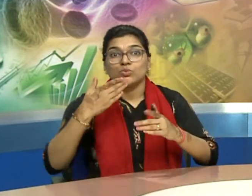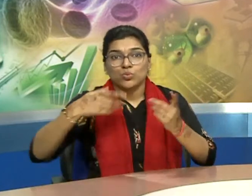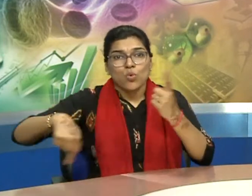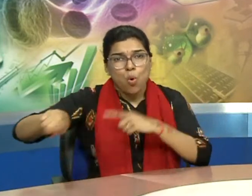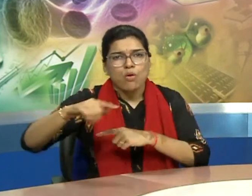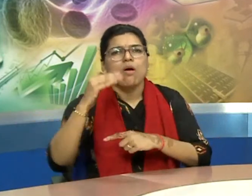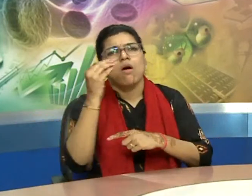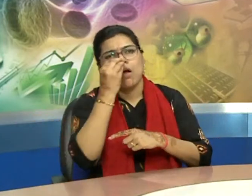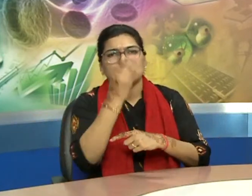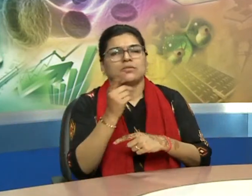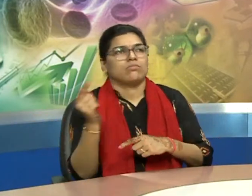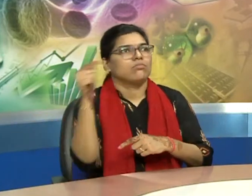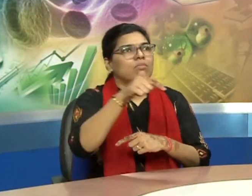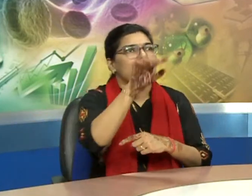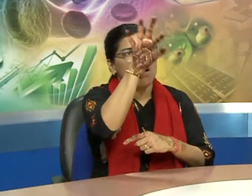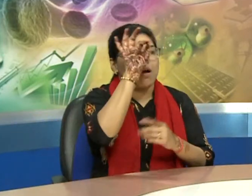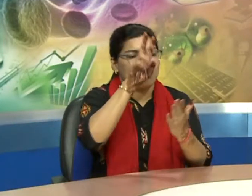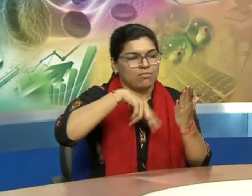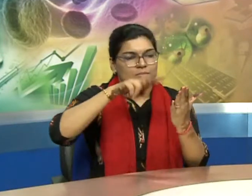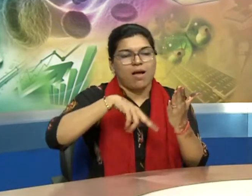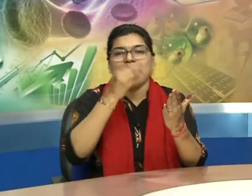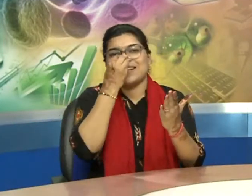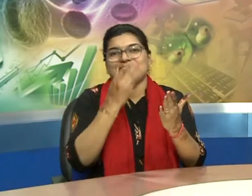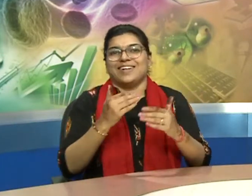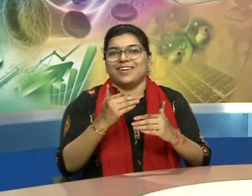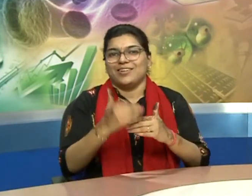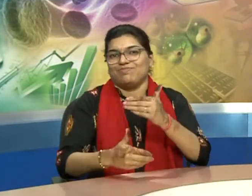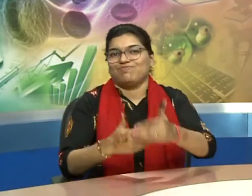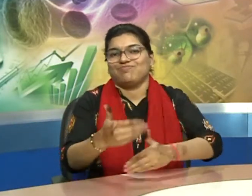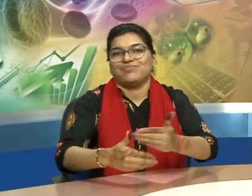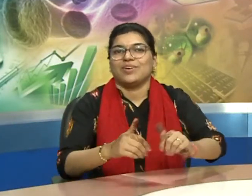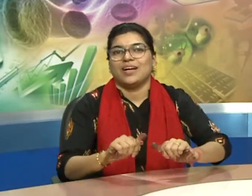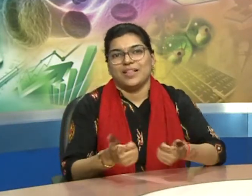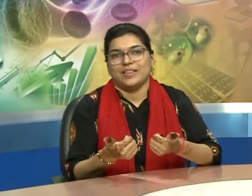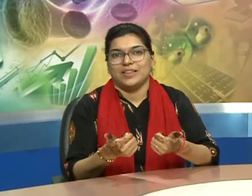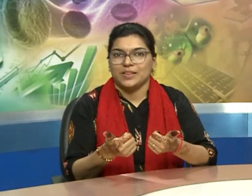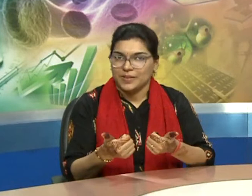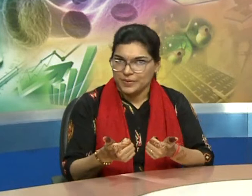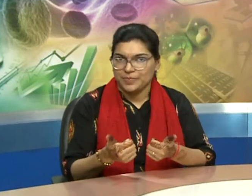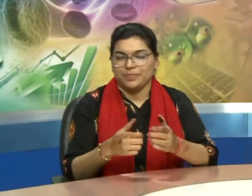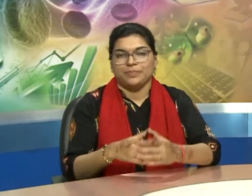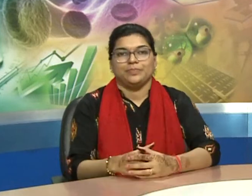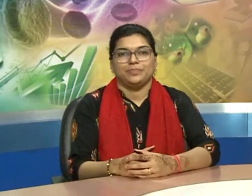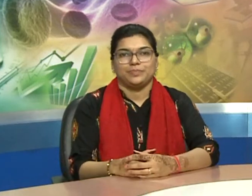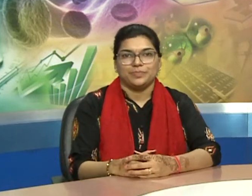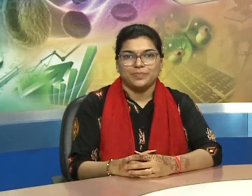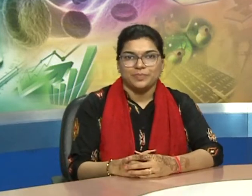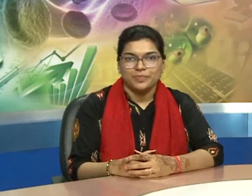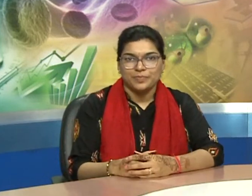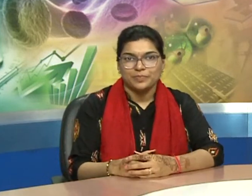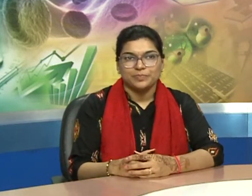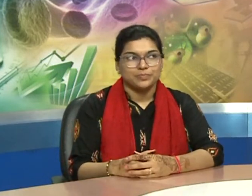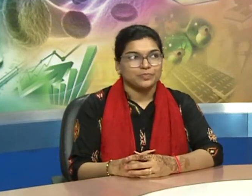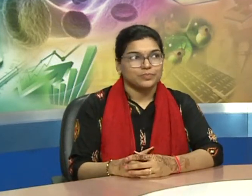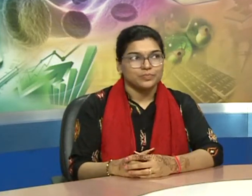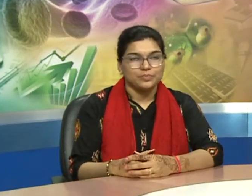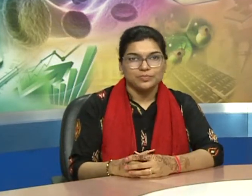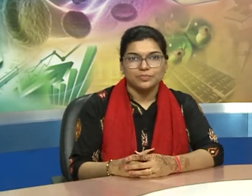There are different subjects which are needed for the students so that they can approach